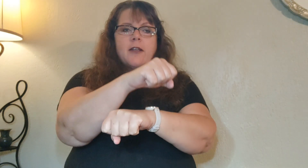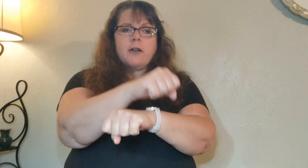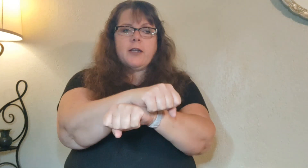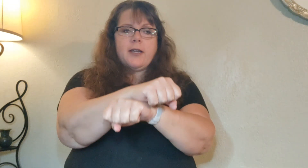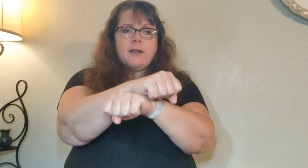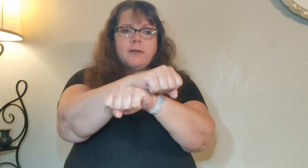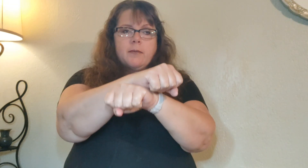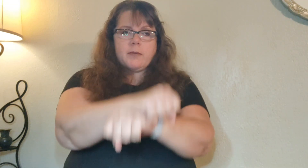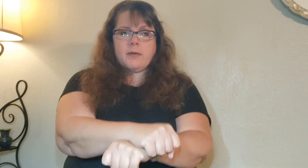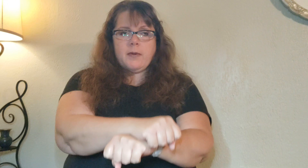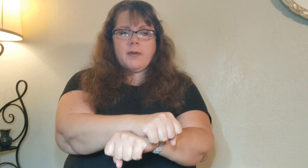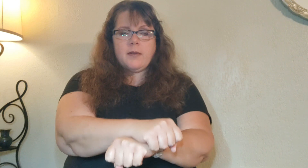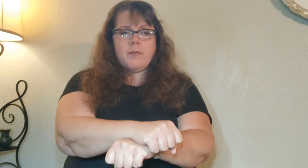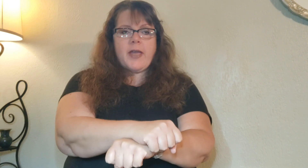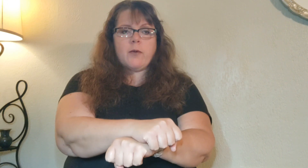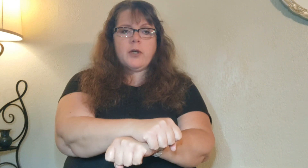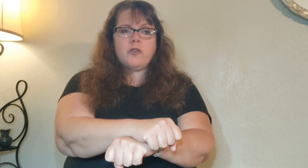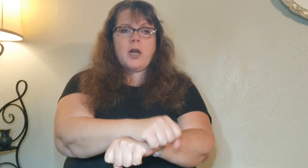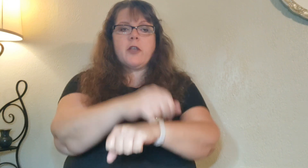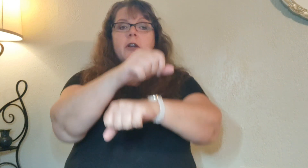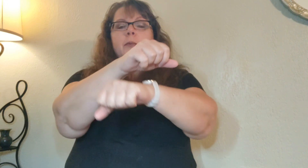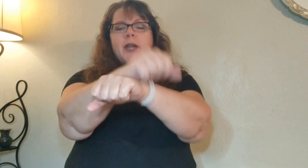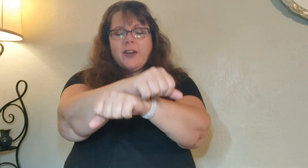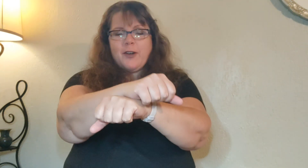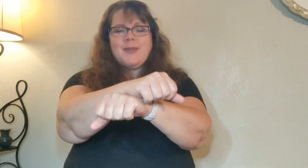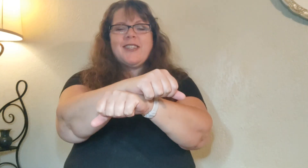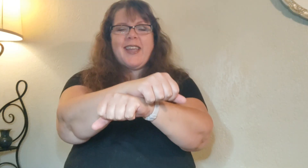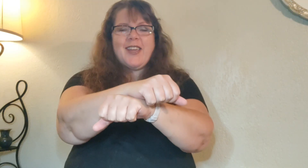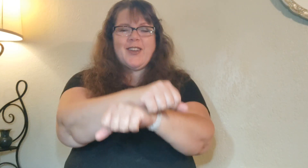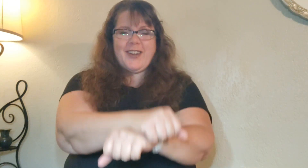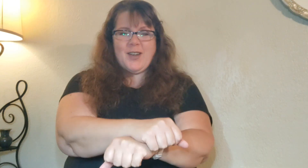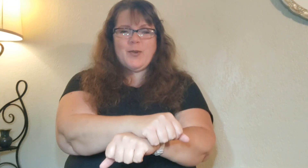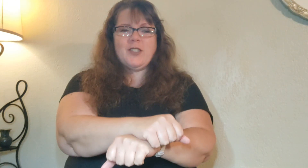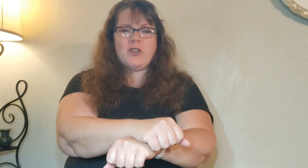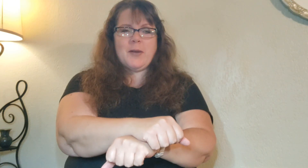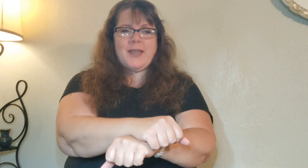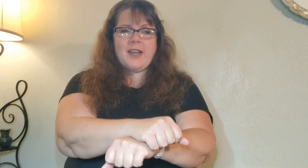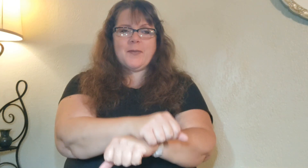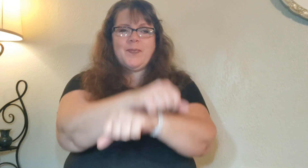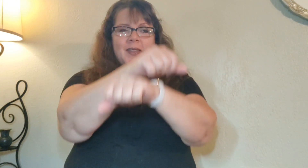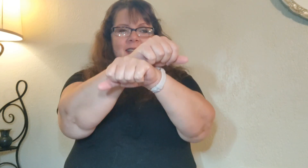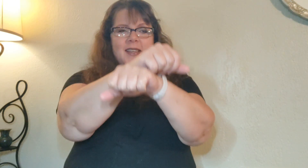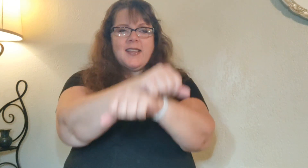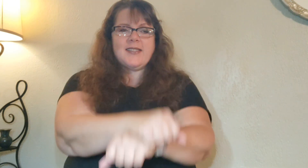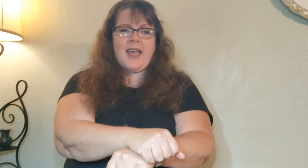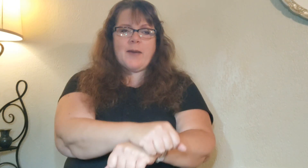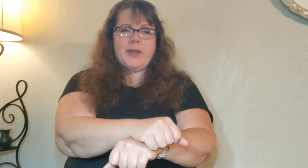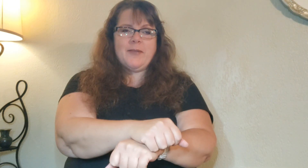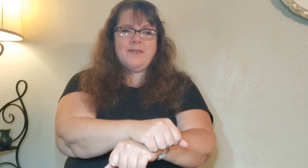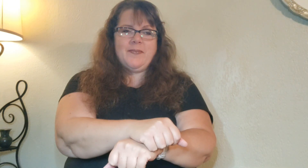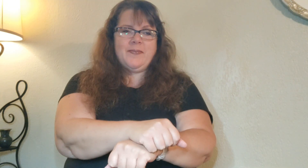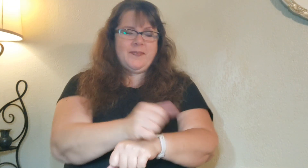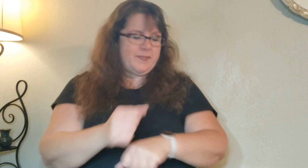you're going to make one drop. You're going to bring the arms together and one drop down is habit.